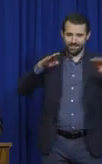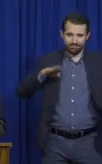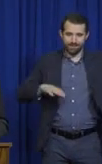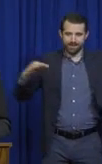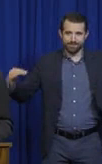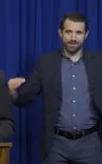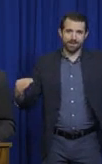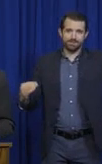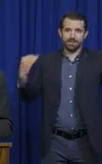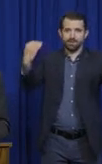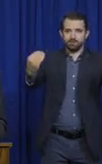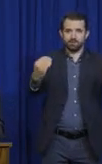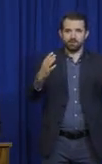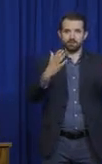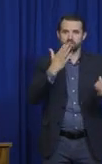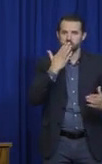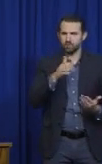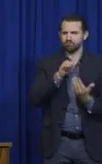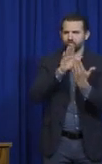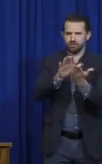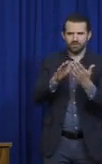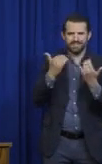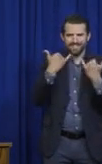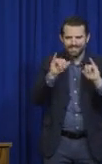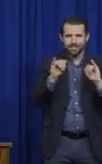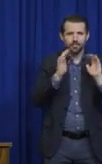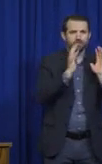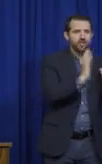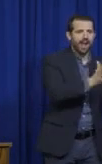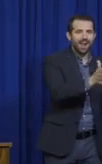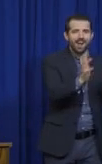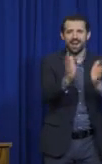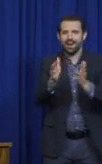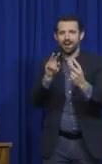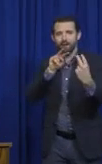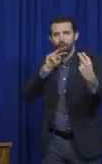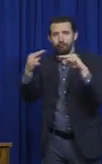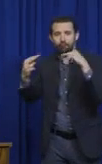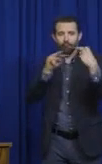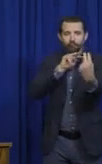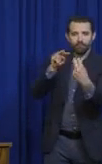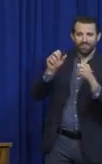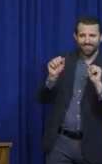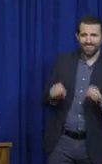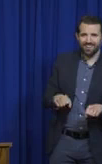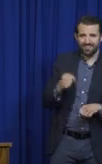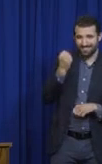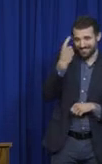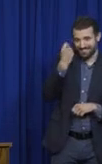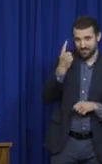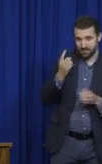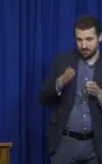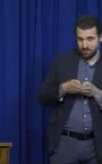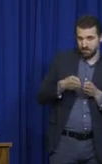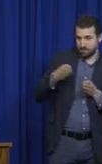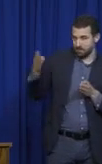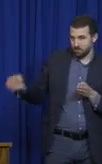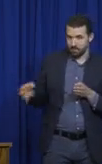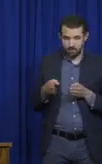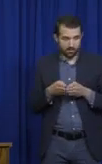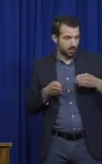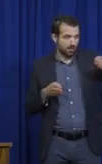practice. We're still at the stage in which these even small group interminglings entail